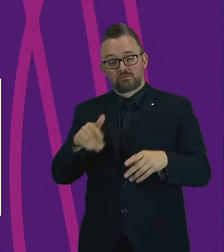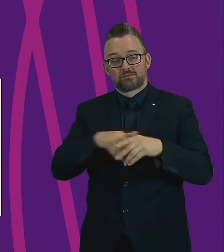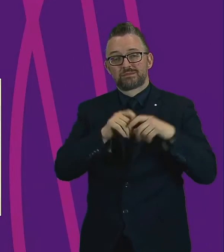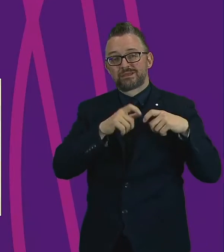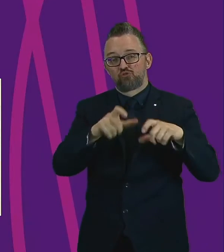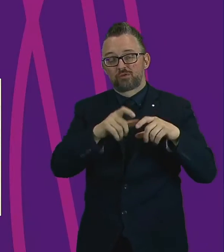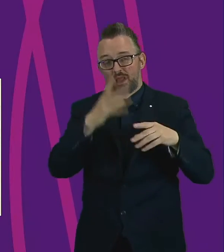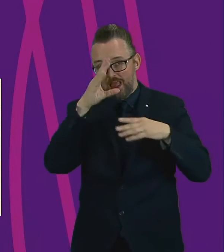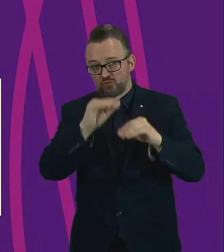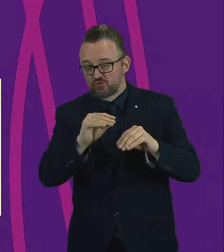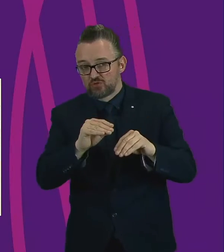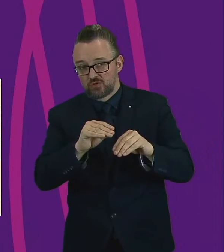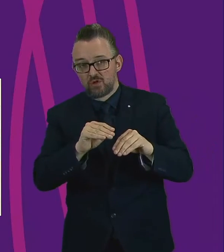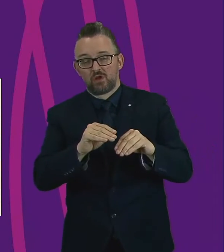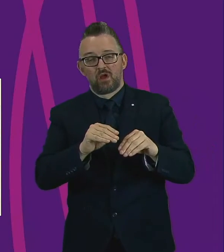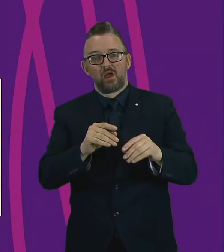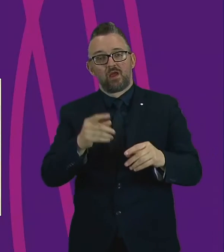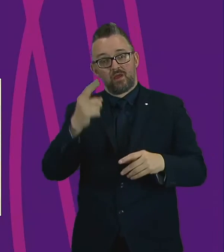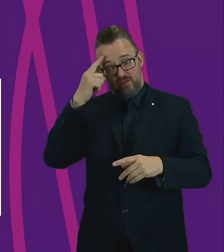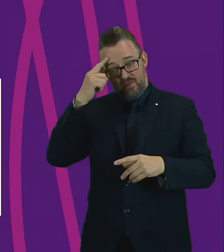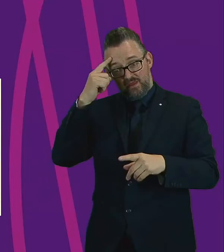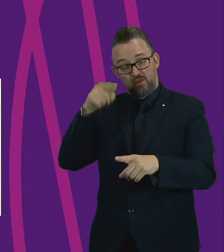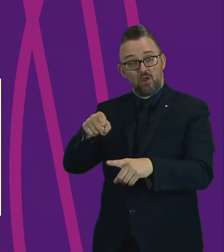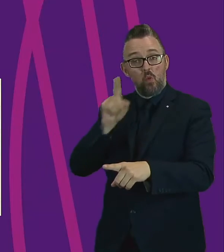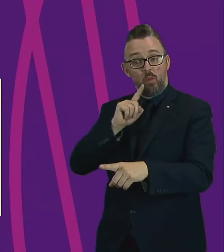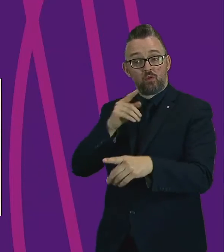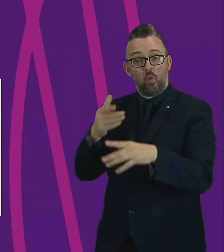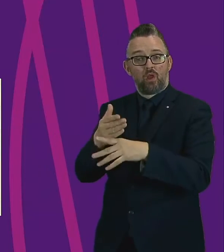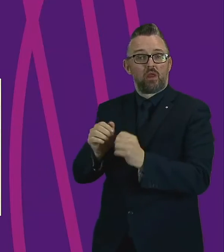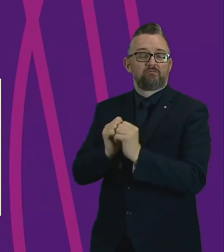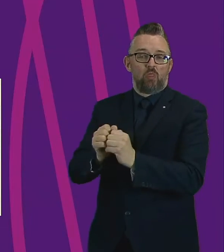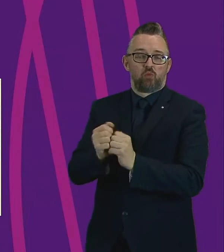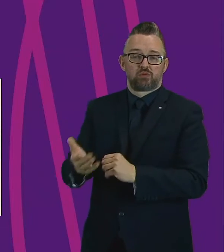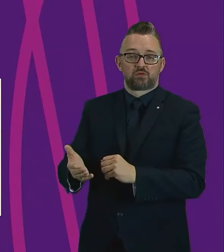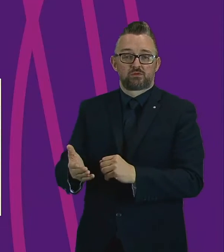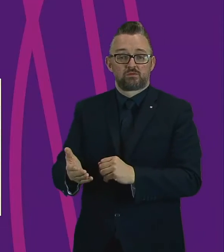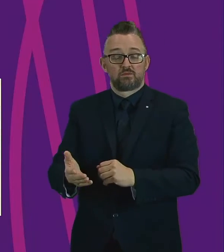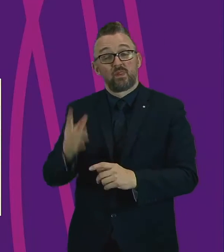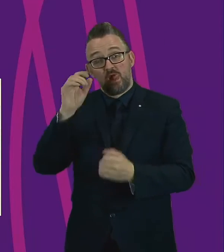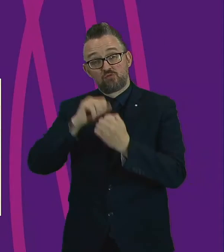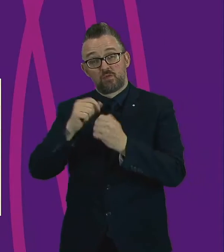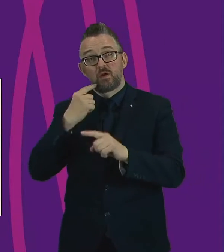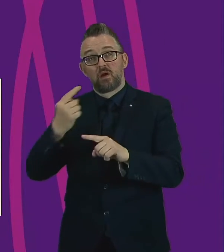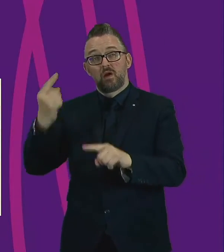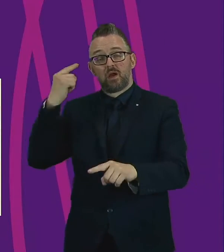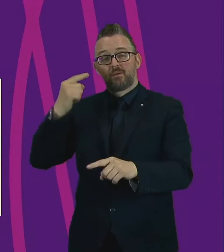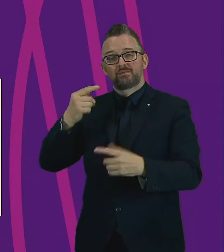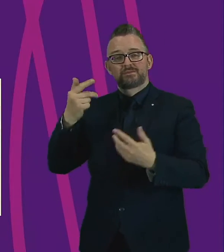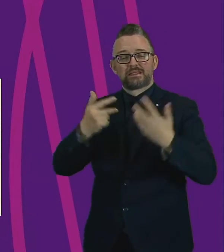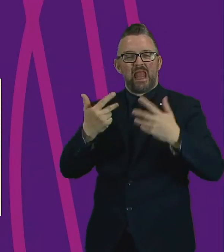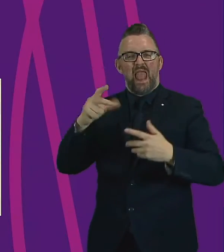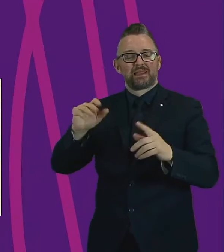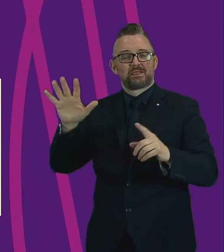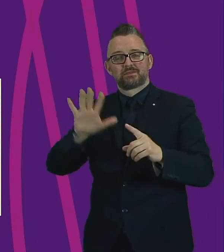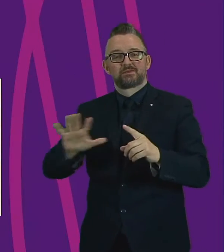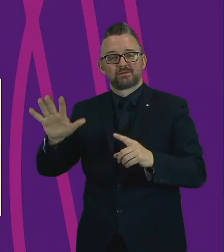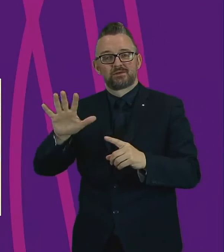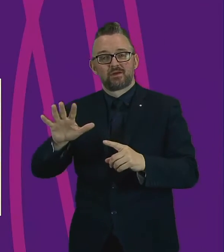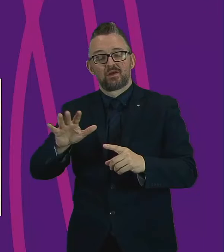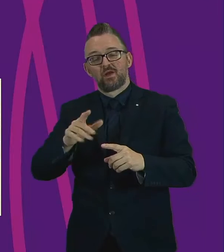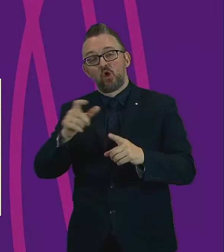and value the work that women do. Because I remember back in the 80s, the community project, where a lot of